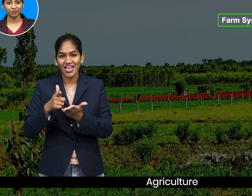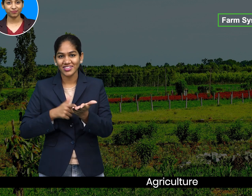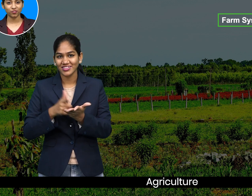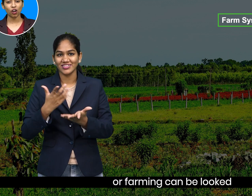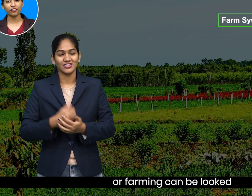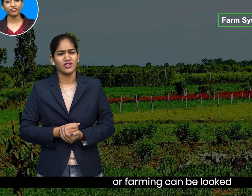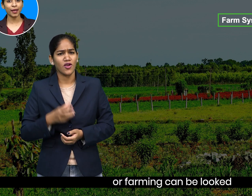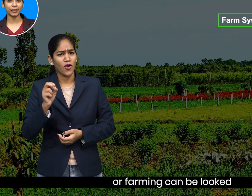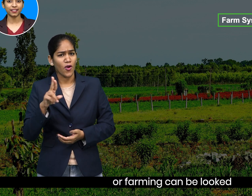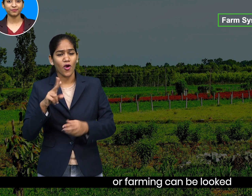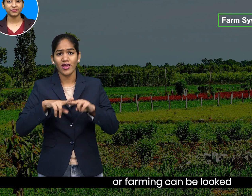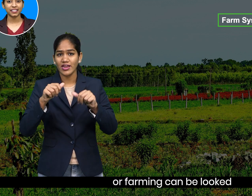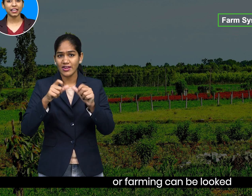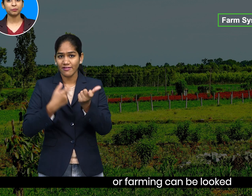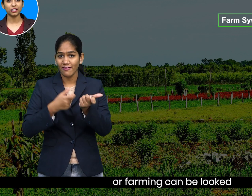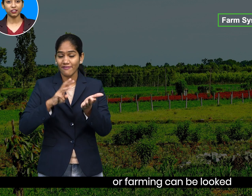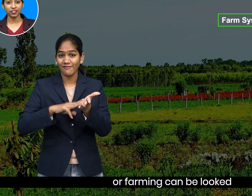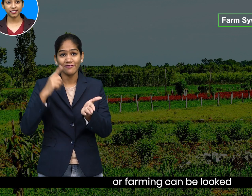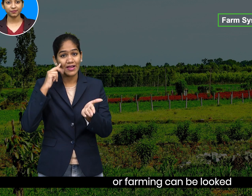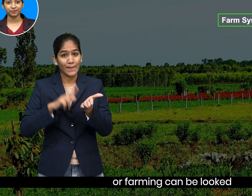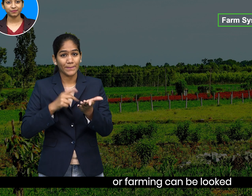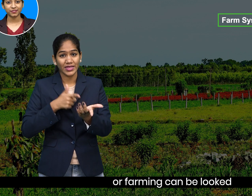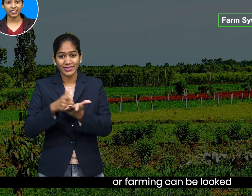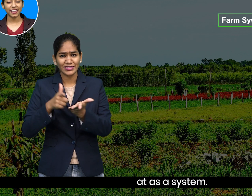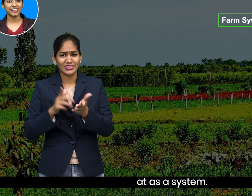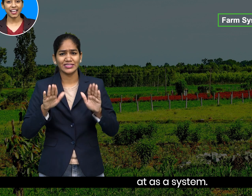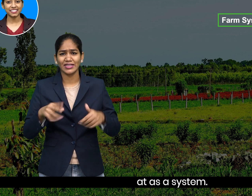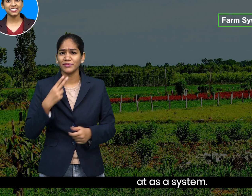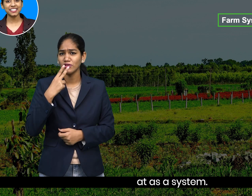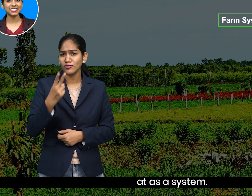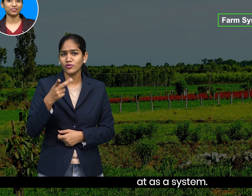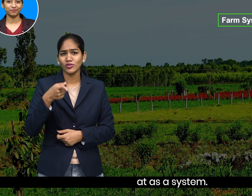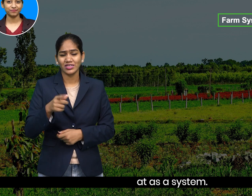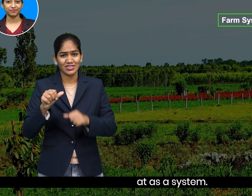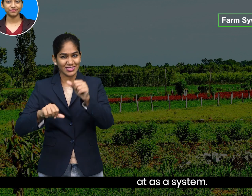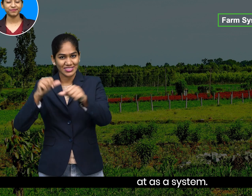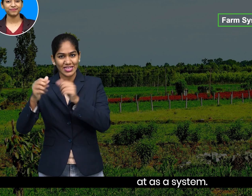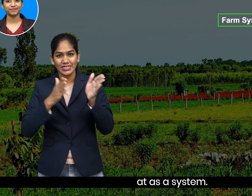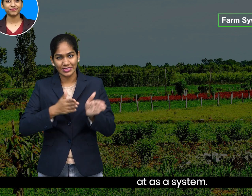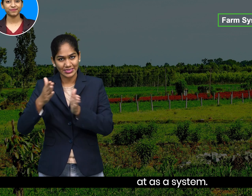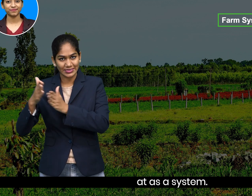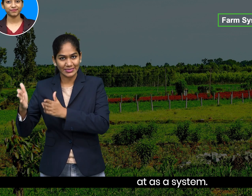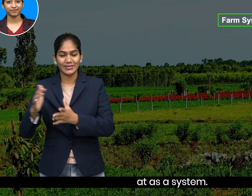Agriculture or farming can be looked at as a system.